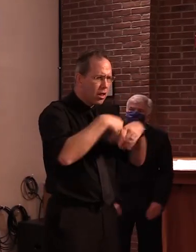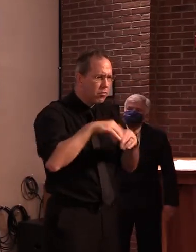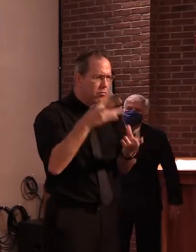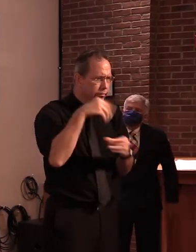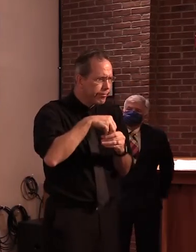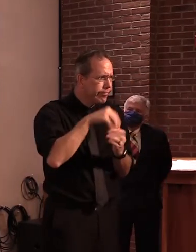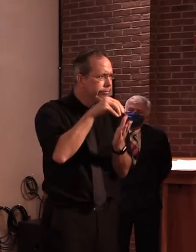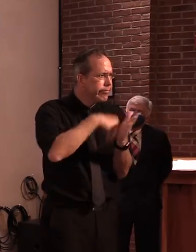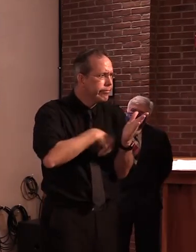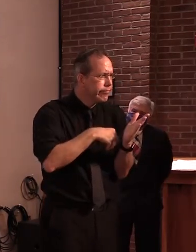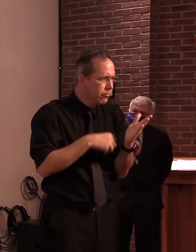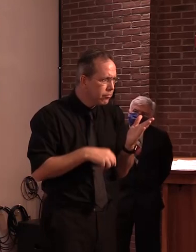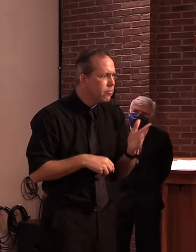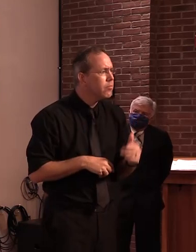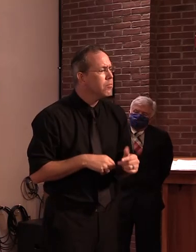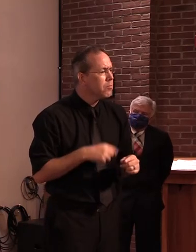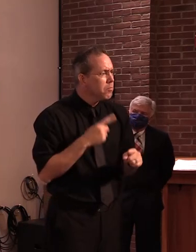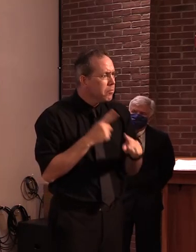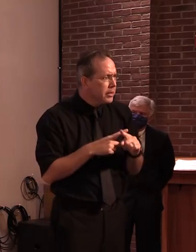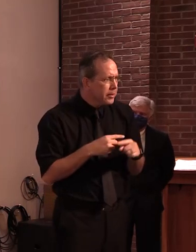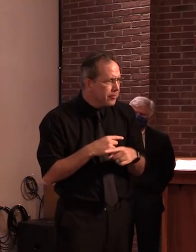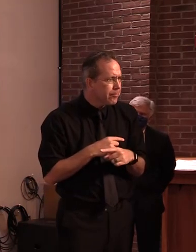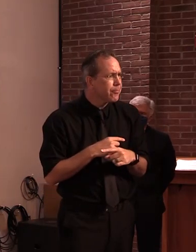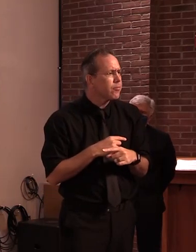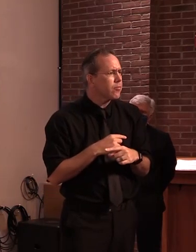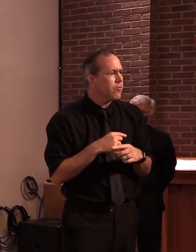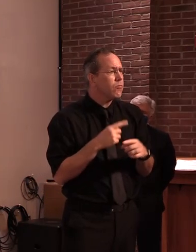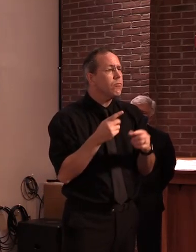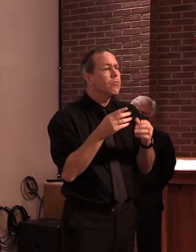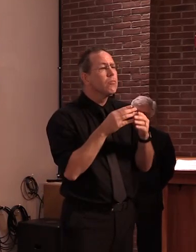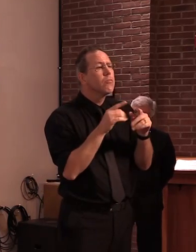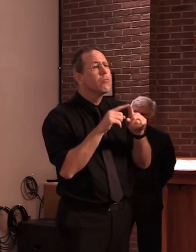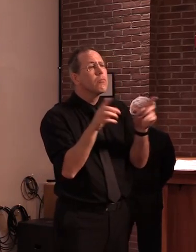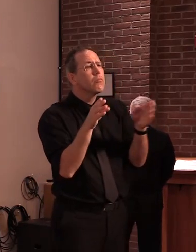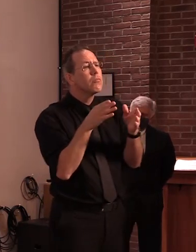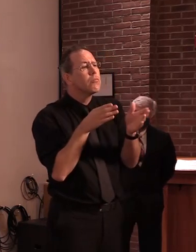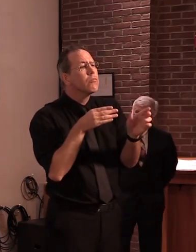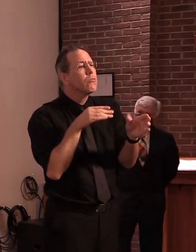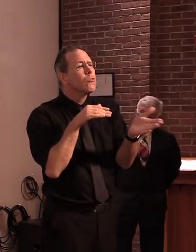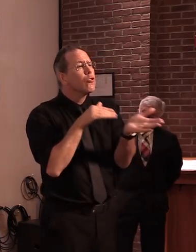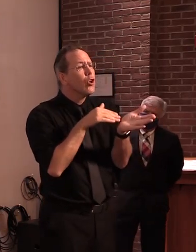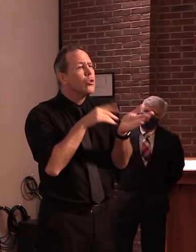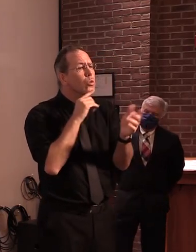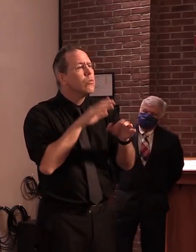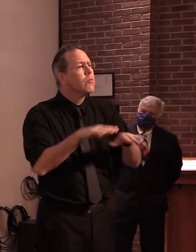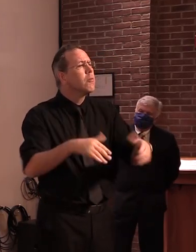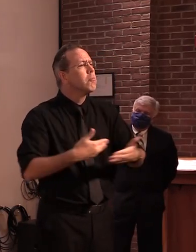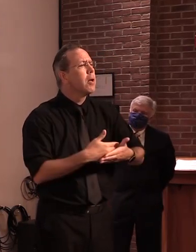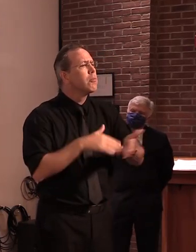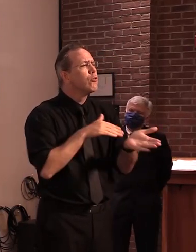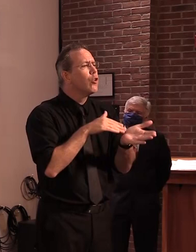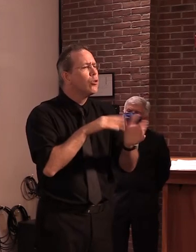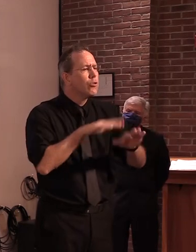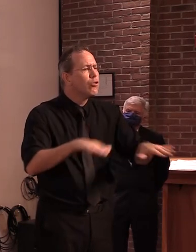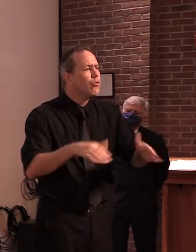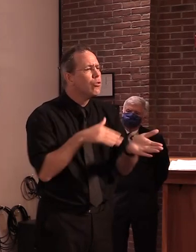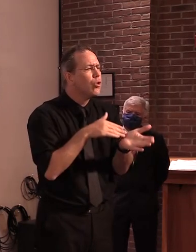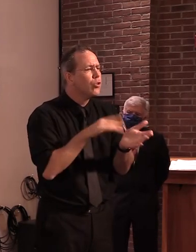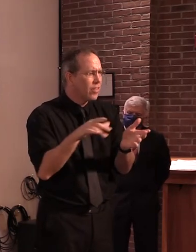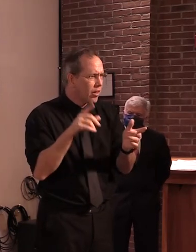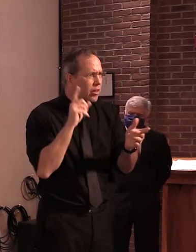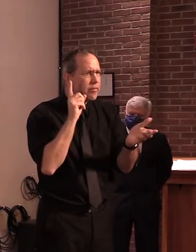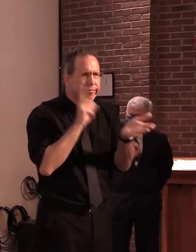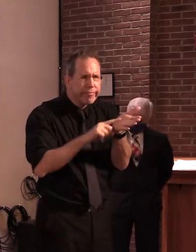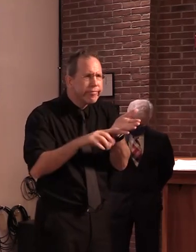by the entire field of pediatrics, because the AAP, the American Academy of Pediatrics, has been very